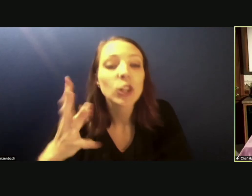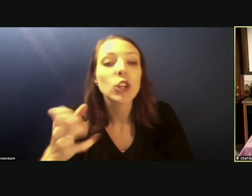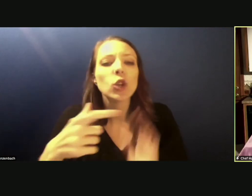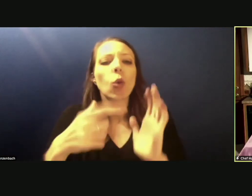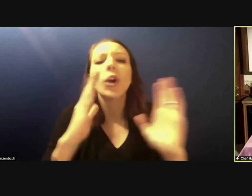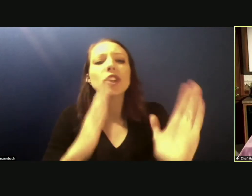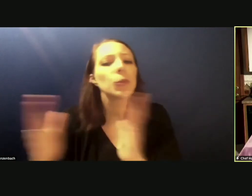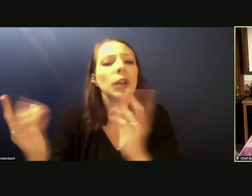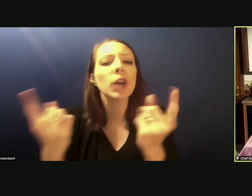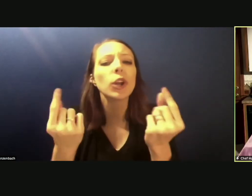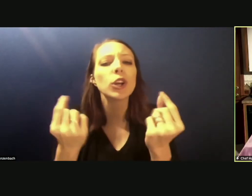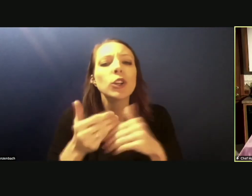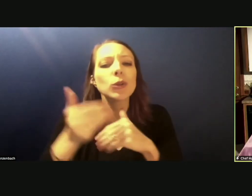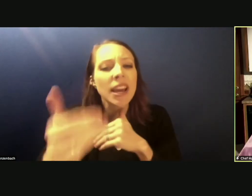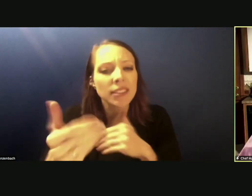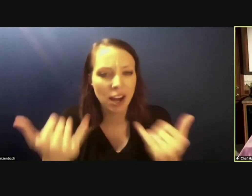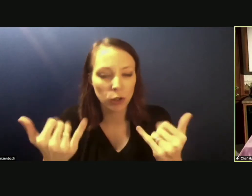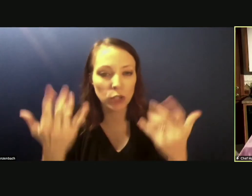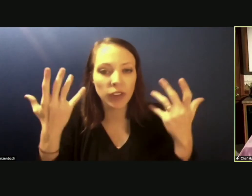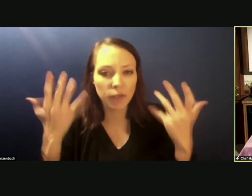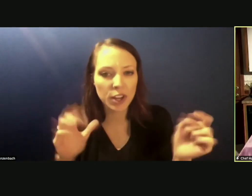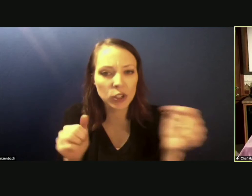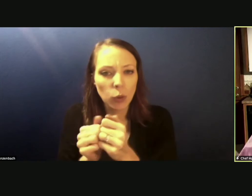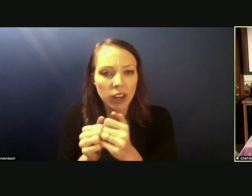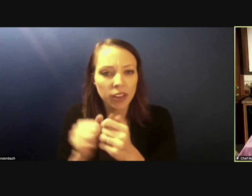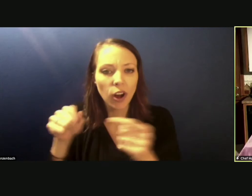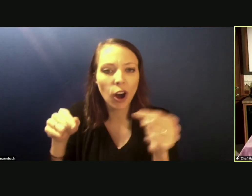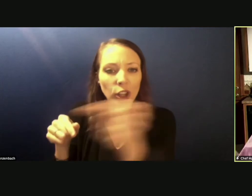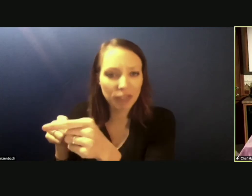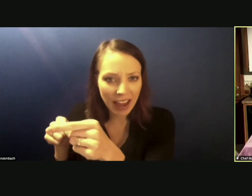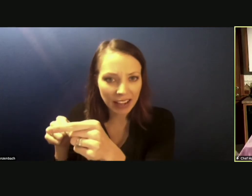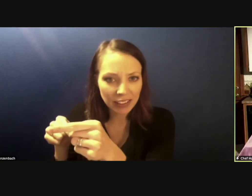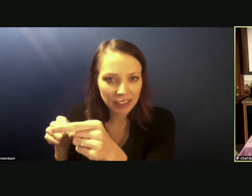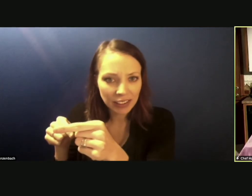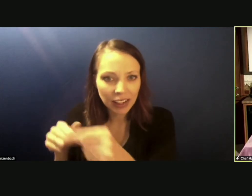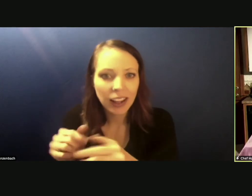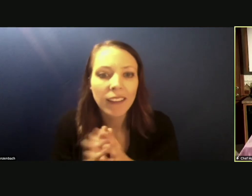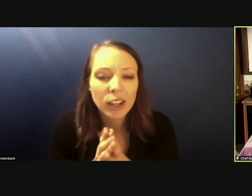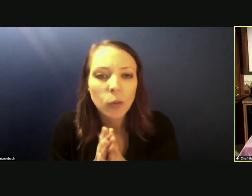Hey, what is your plan? What are you going to do next now? Because we've finished with all of that. Next, what I